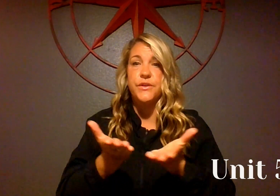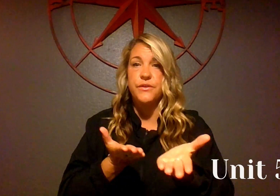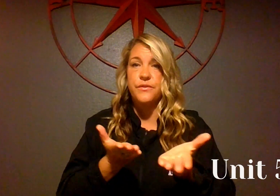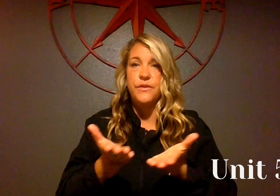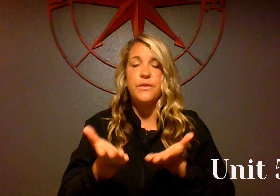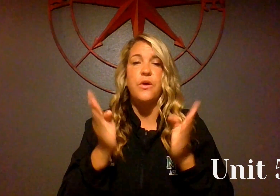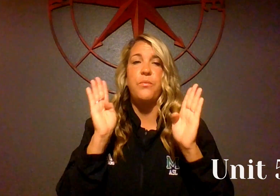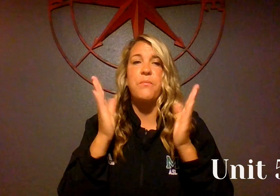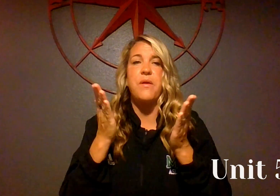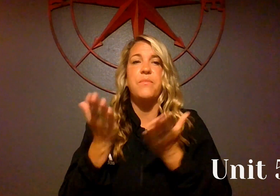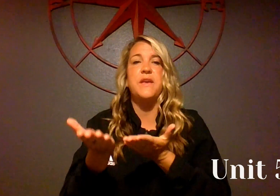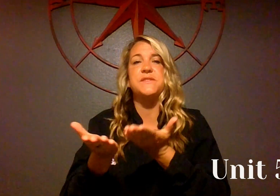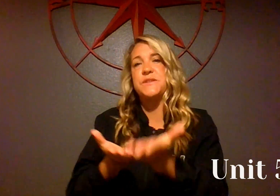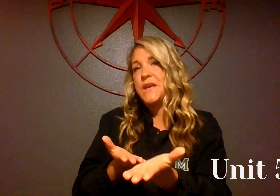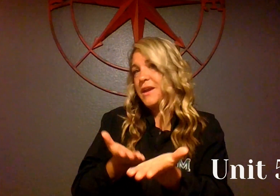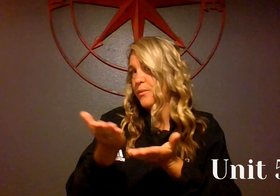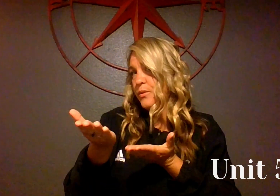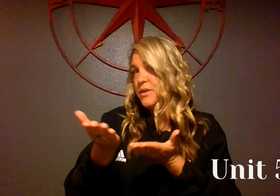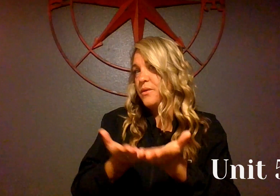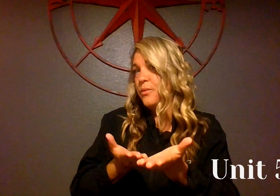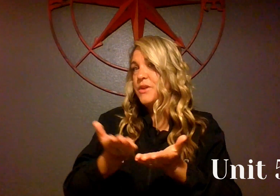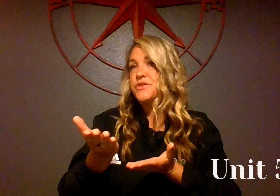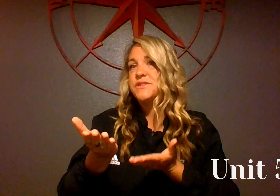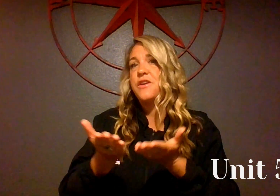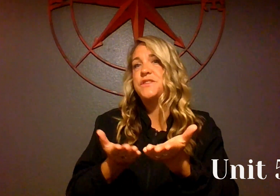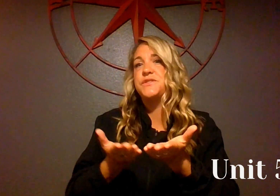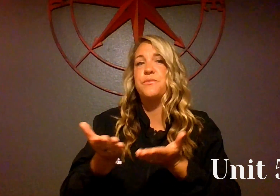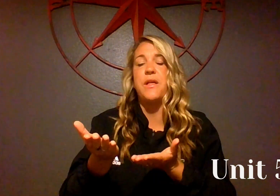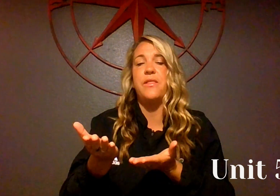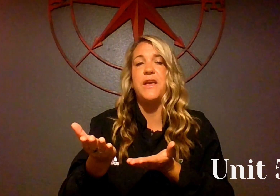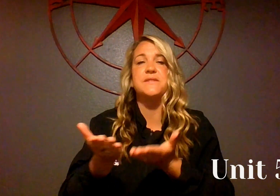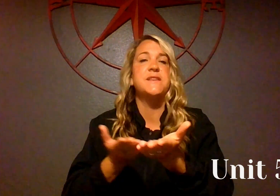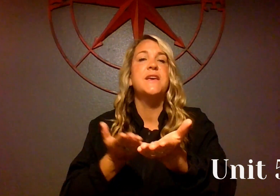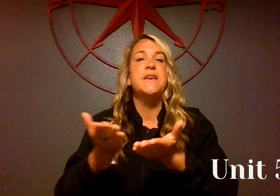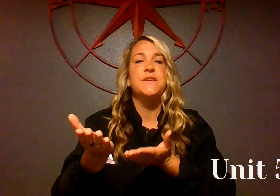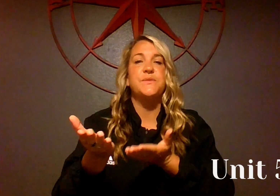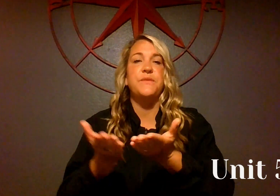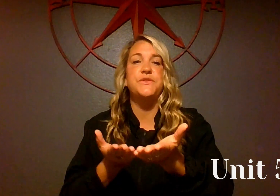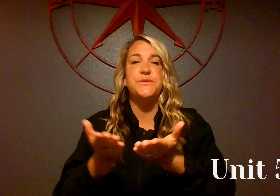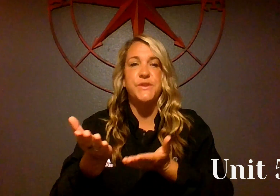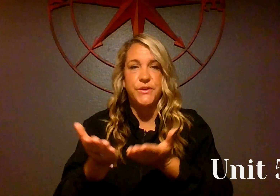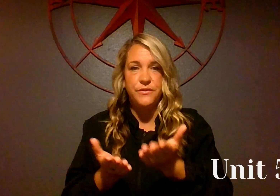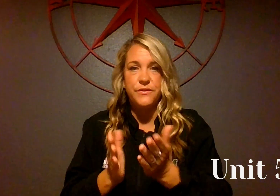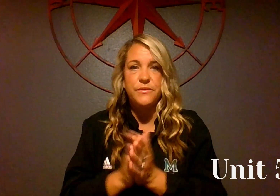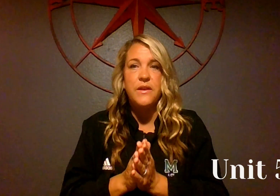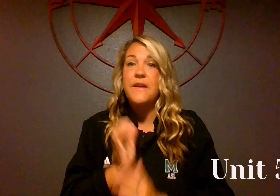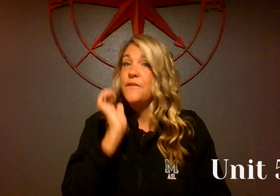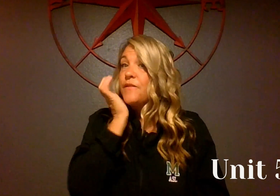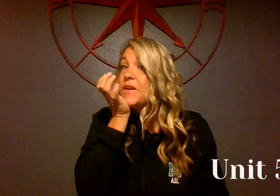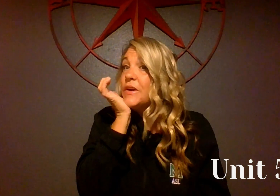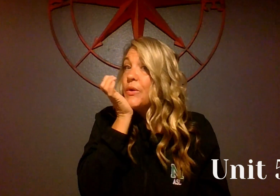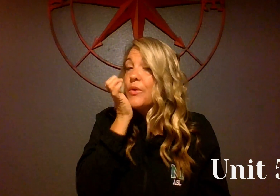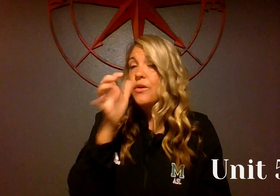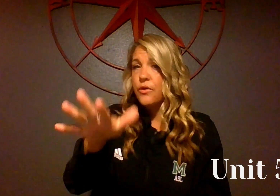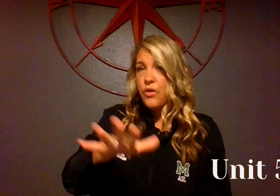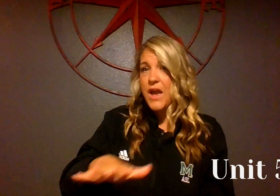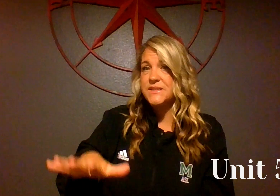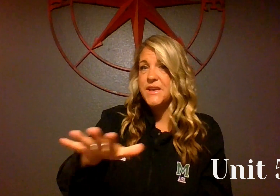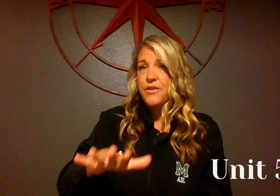serve, open bent B's, or say when a waitress carries two plates. So we have to serve. Field, grass